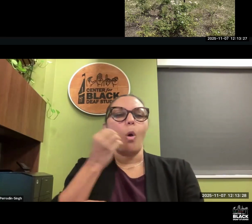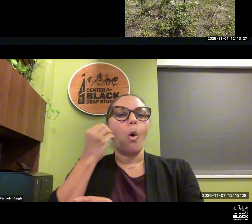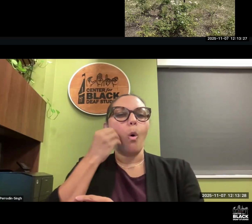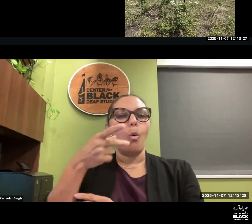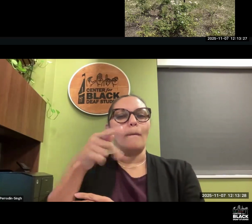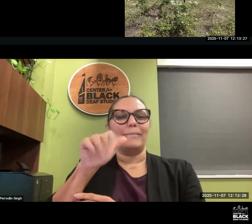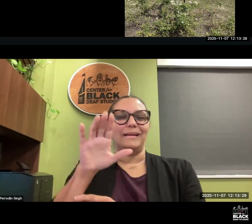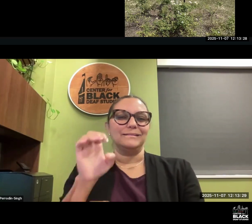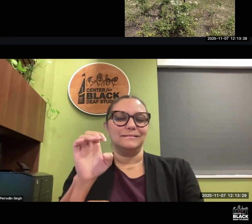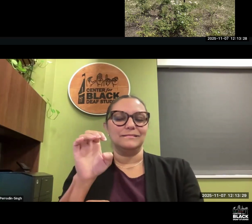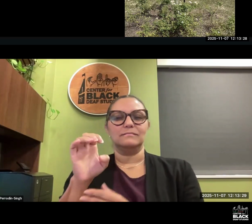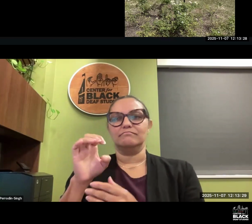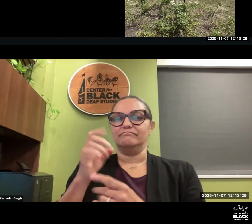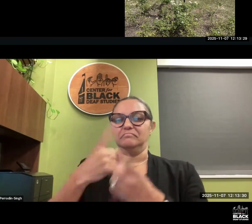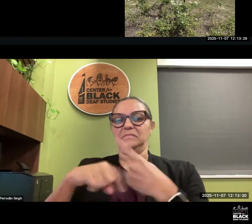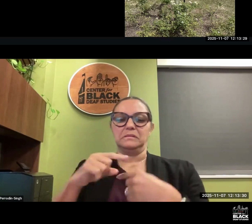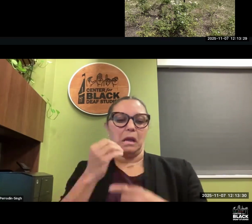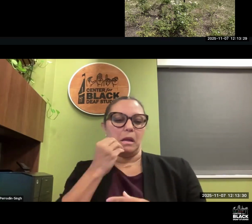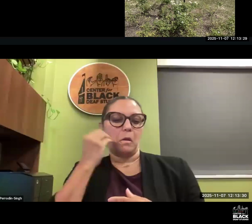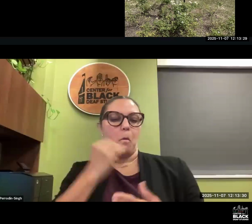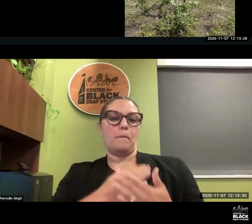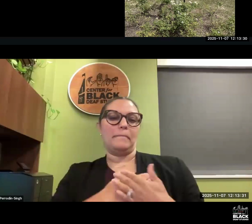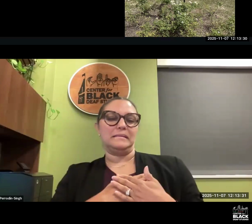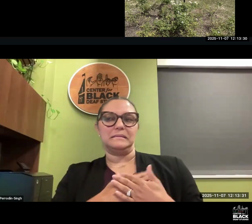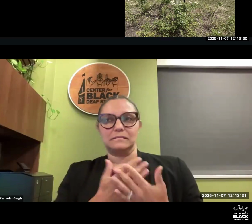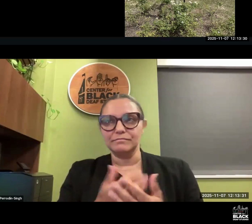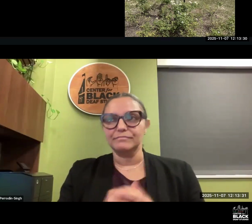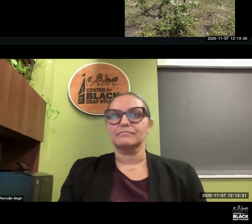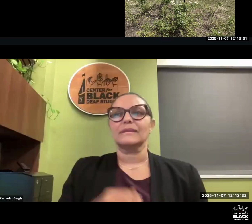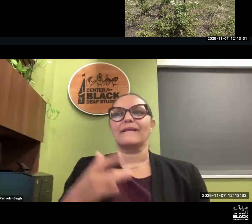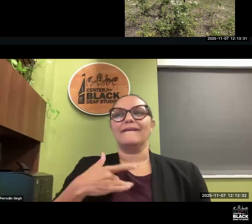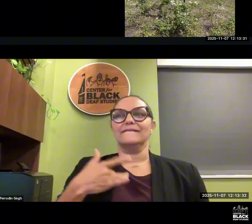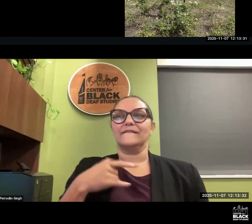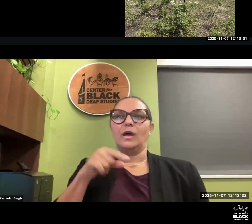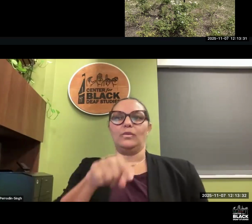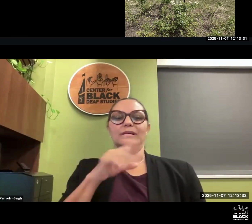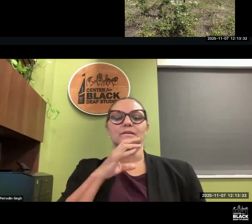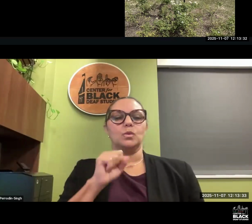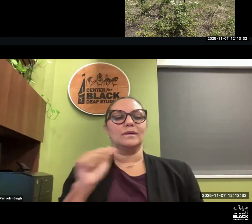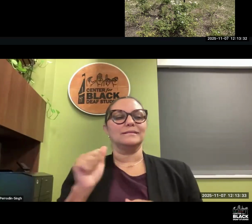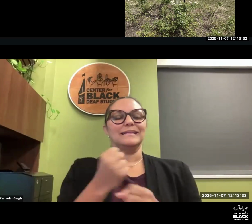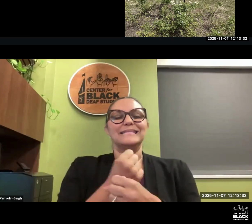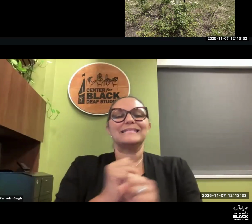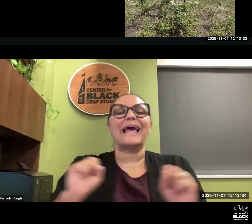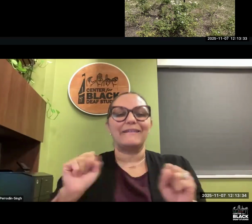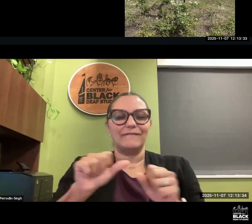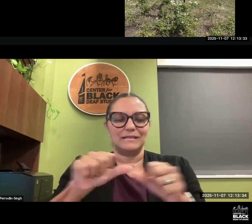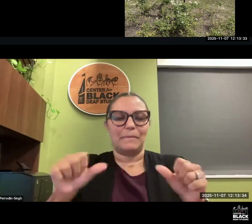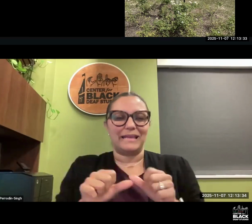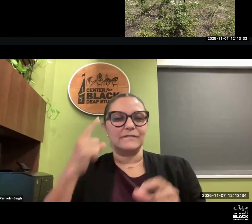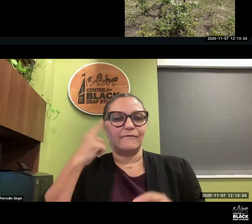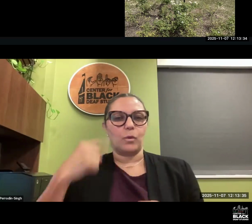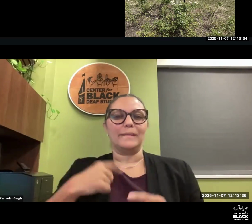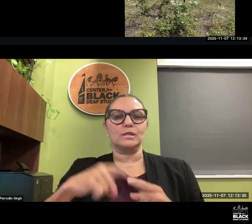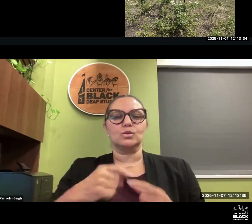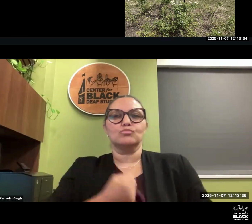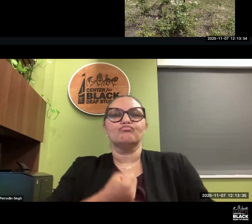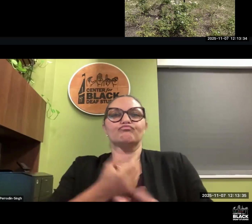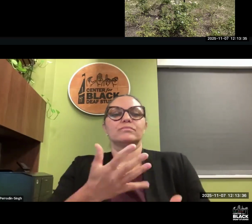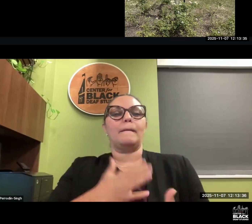well. Bell Hooks also talks about the home place. This is how I'll sign it. And essentially,